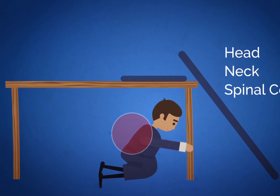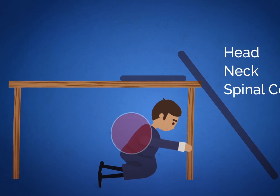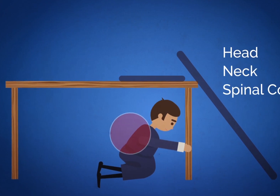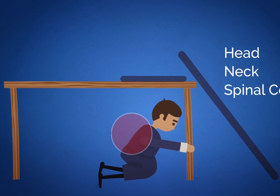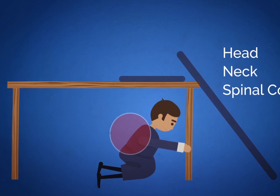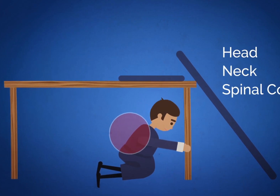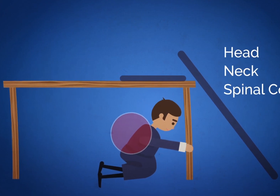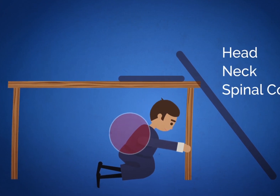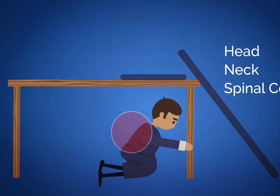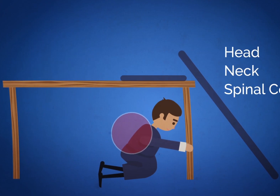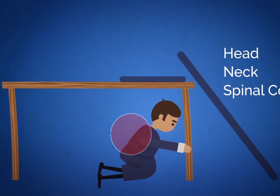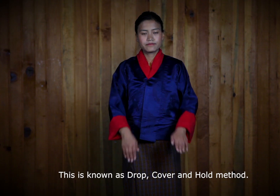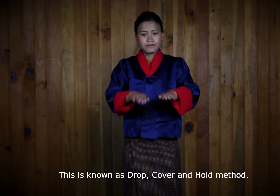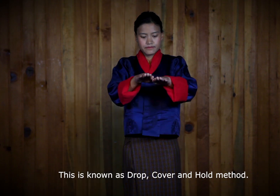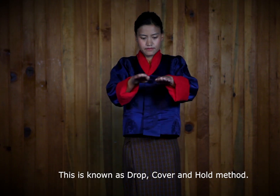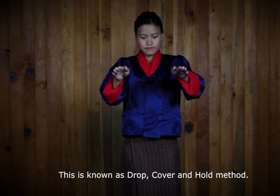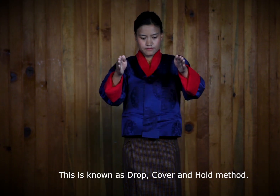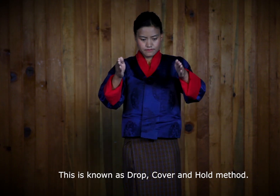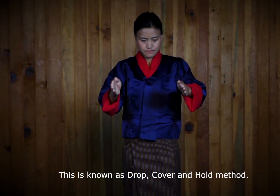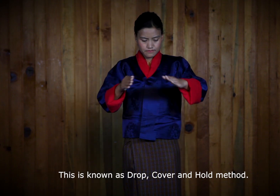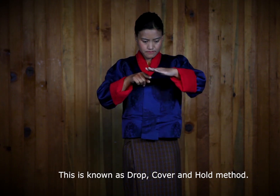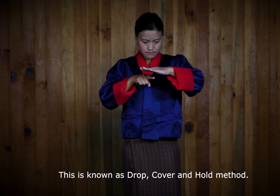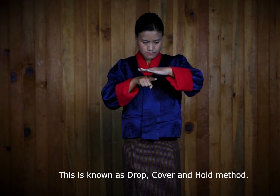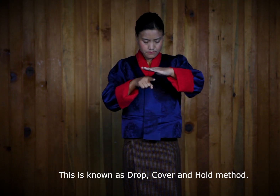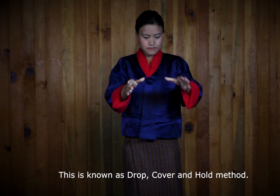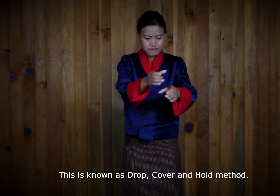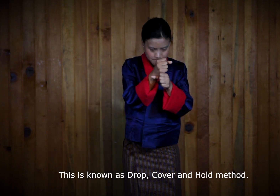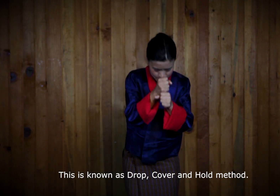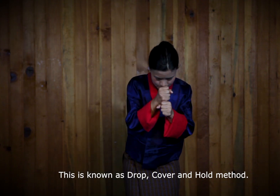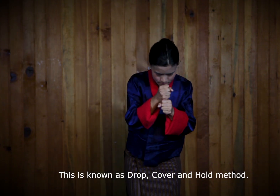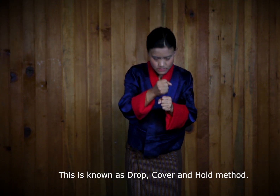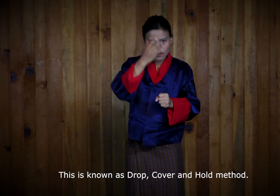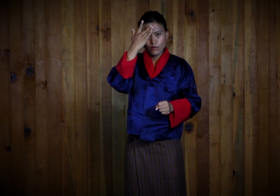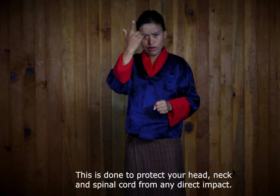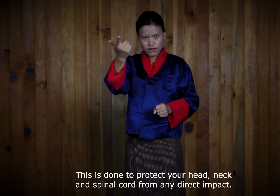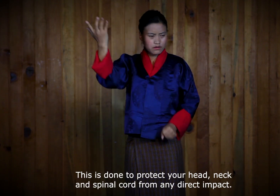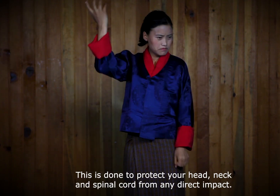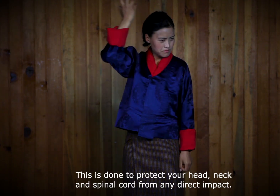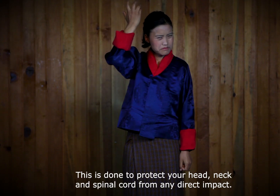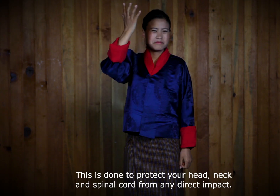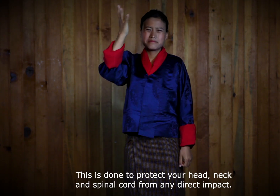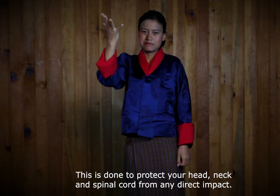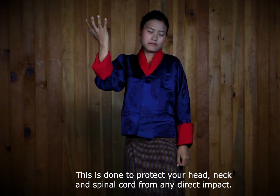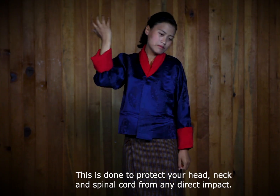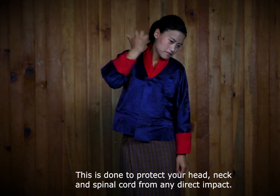'This is known as the drop, cover, and hold method. This is done to protect your